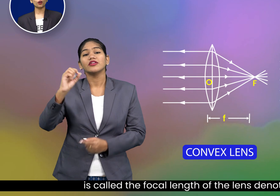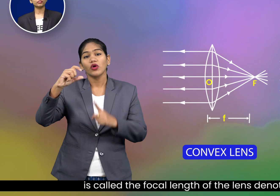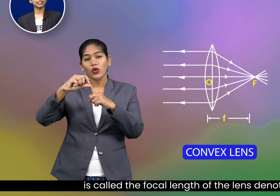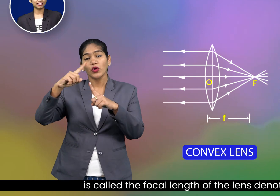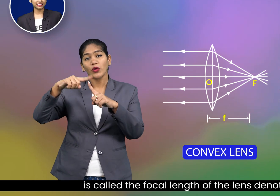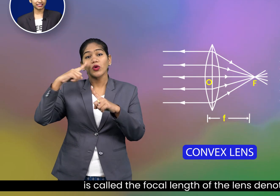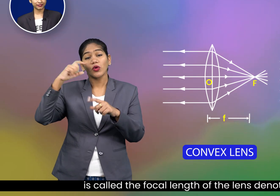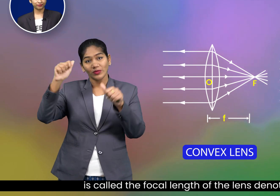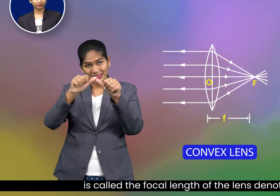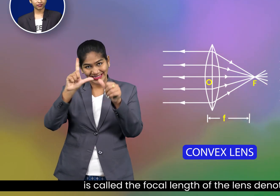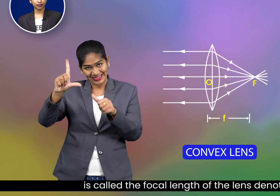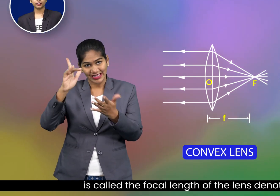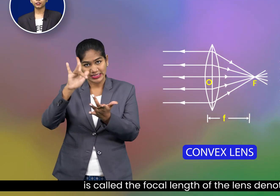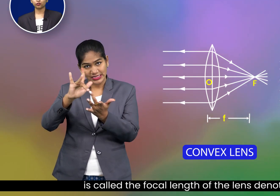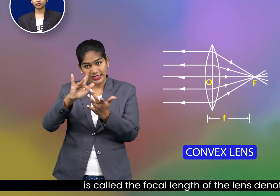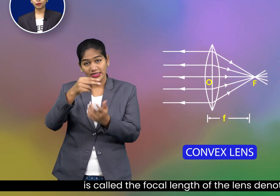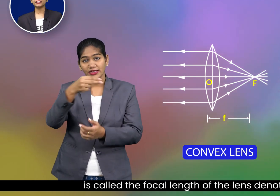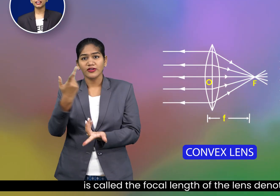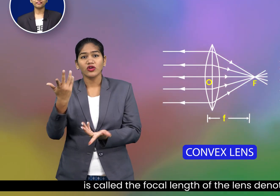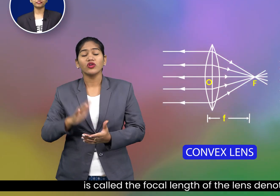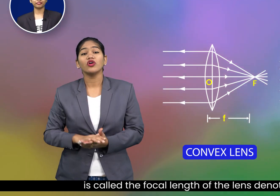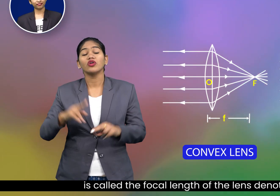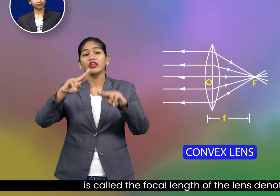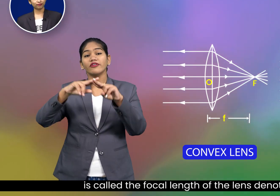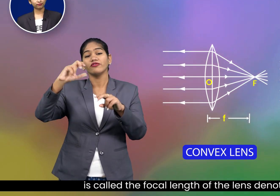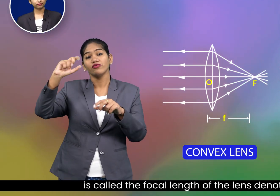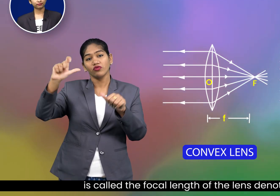of the lens, denoted by F.